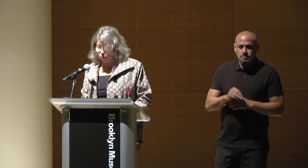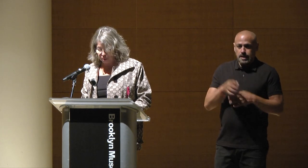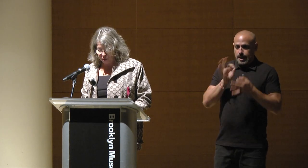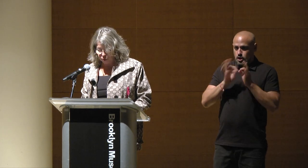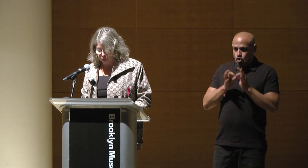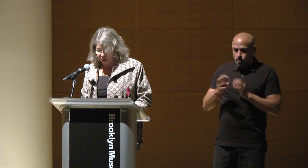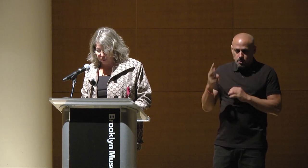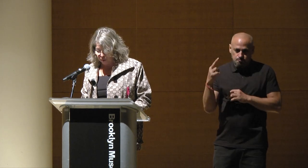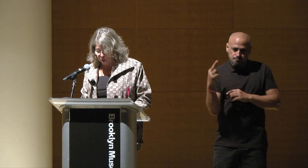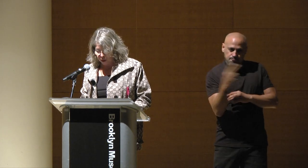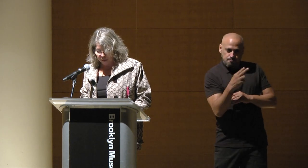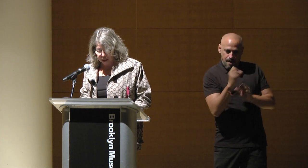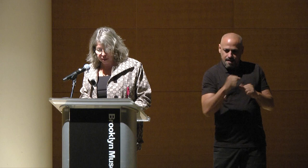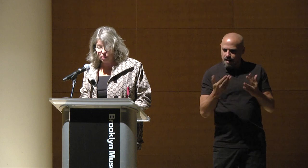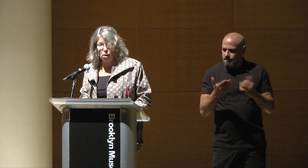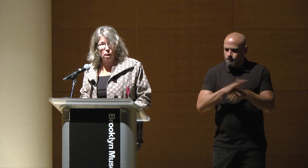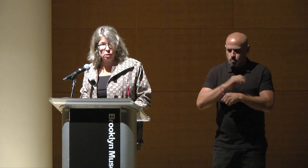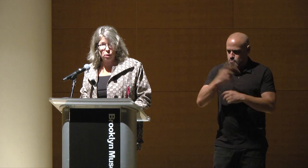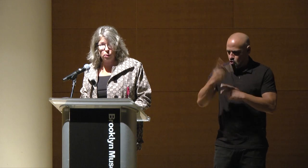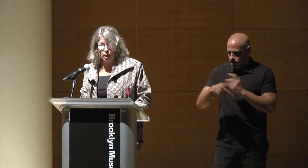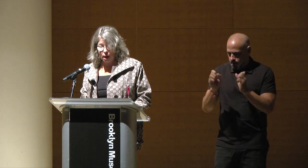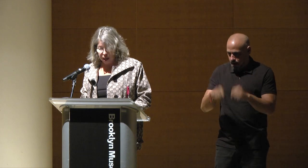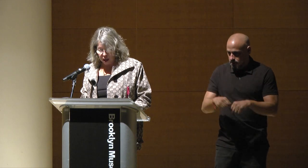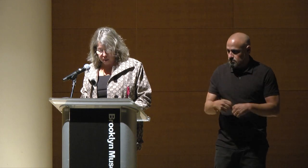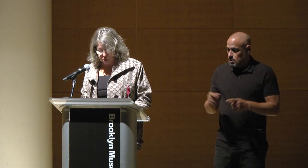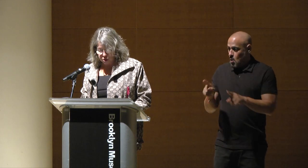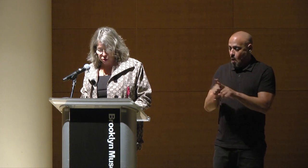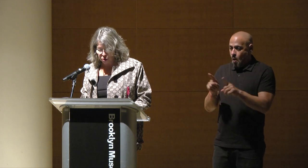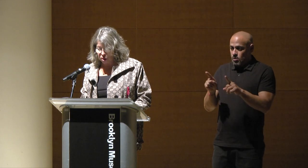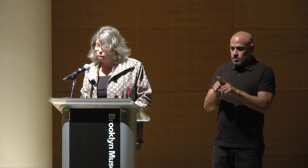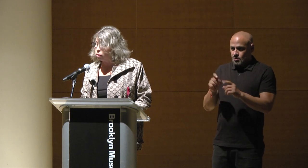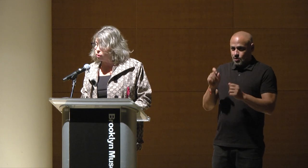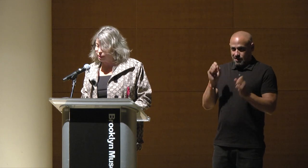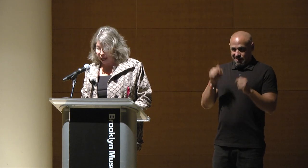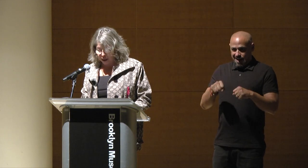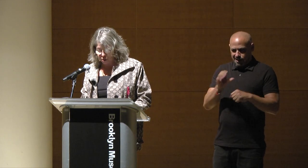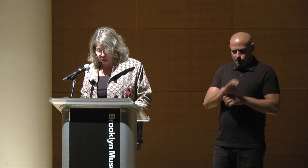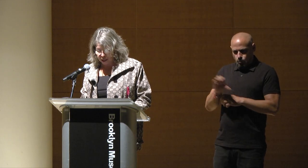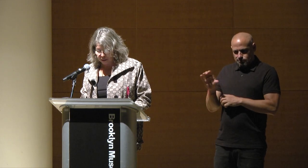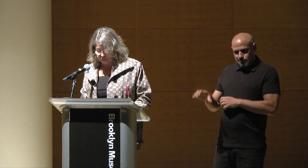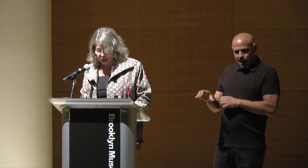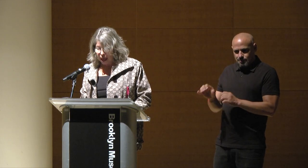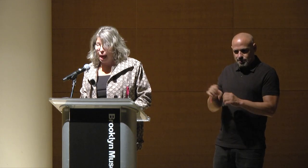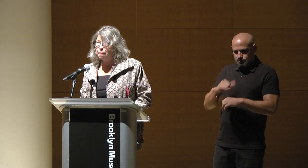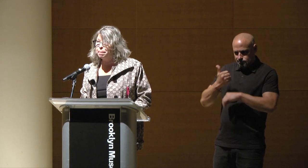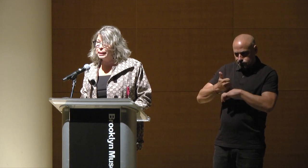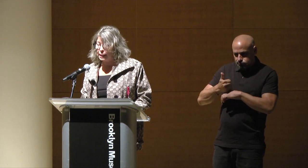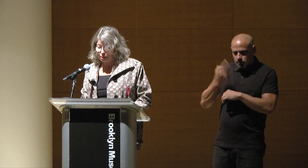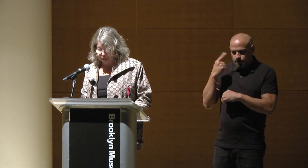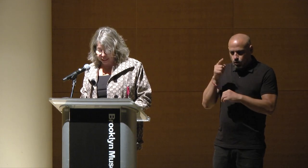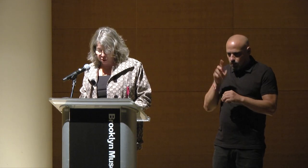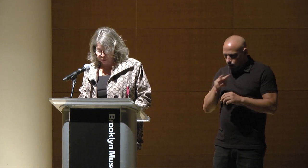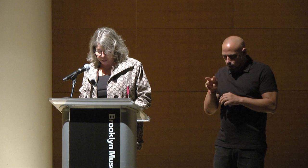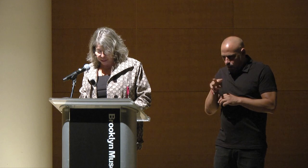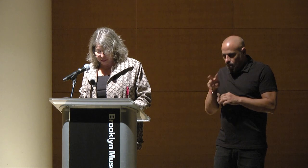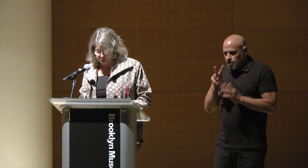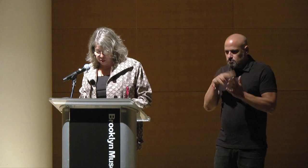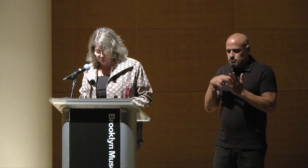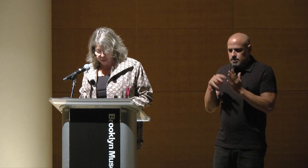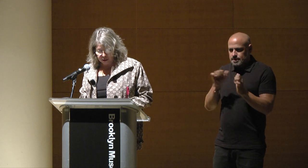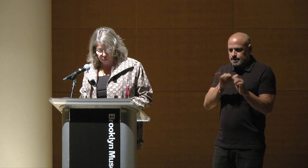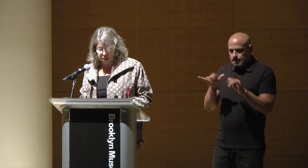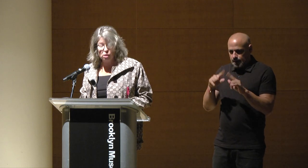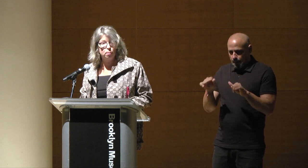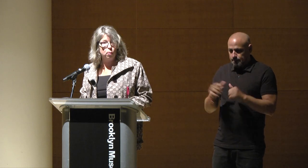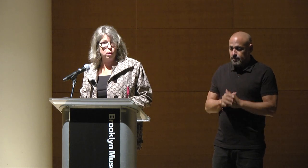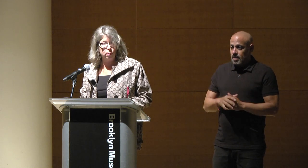be visible throughout the program, and there's also an option to turn on closed captioning. And please, please direct messages